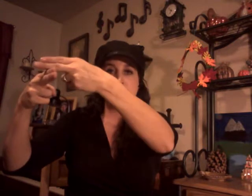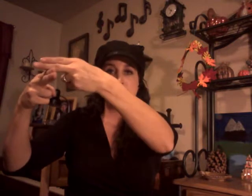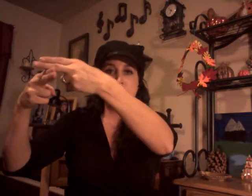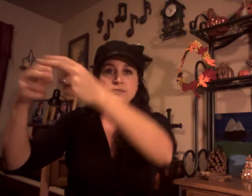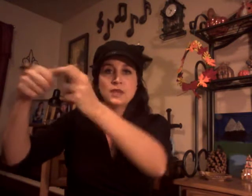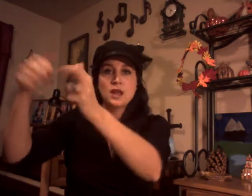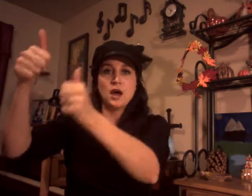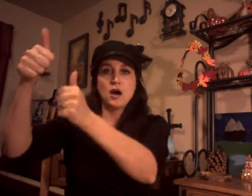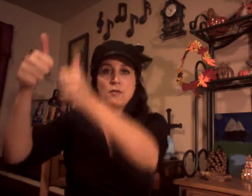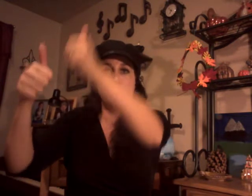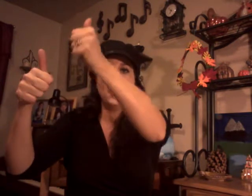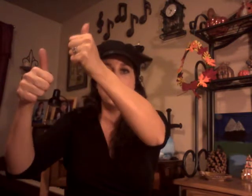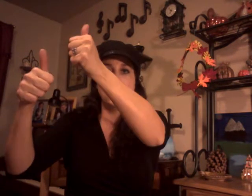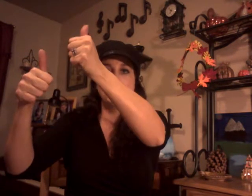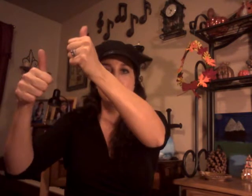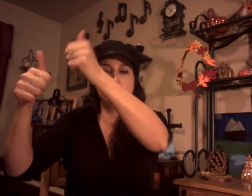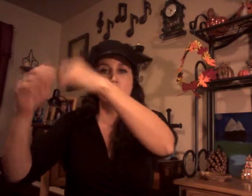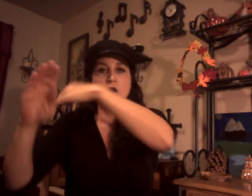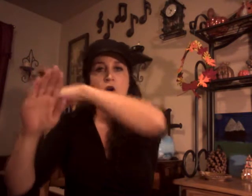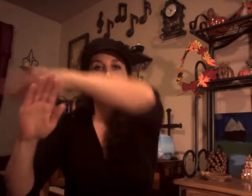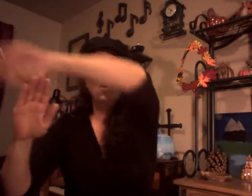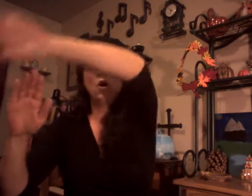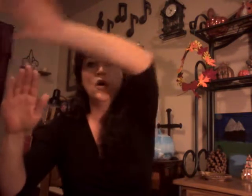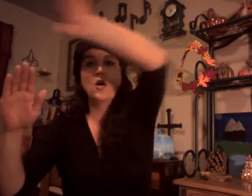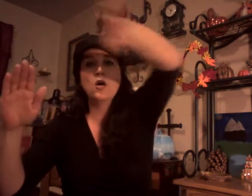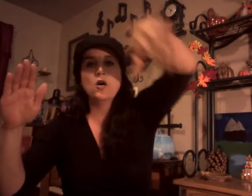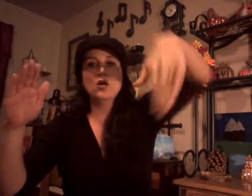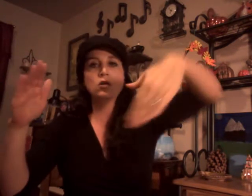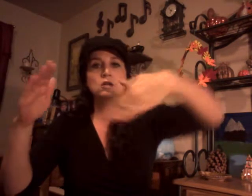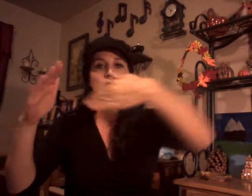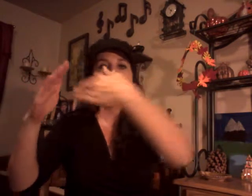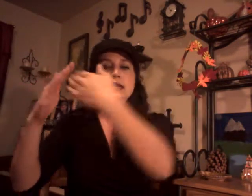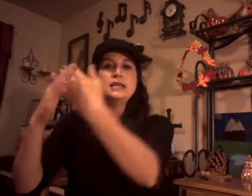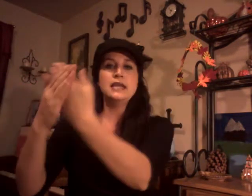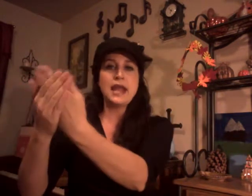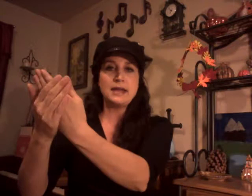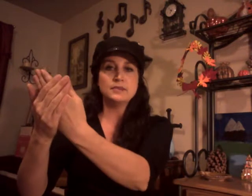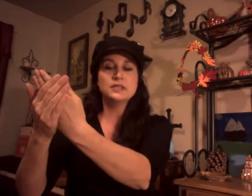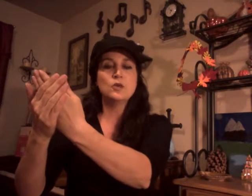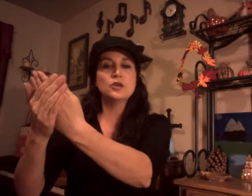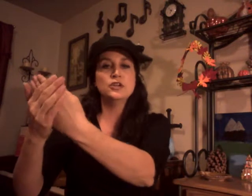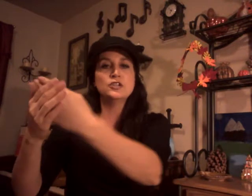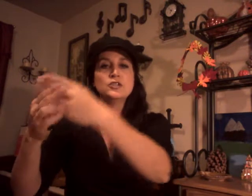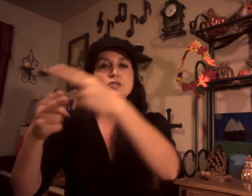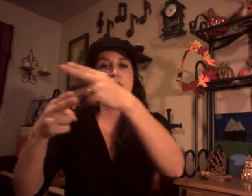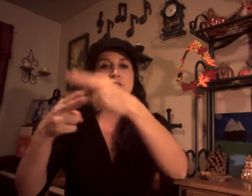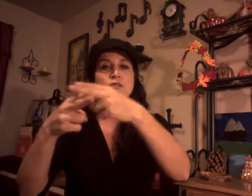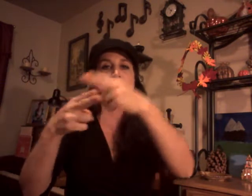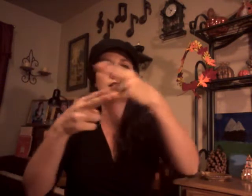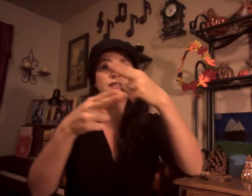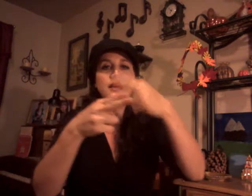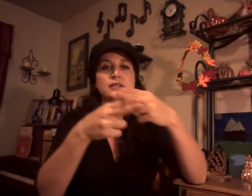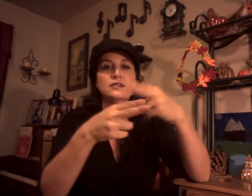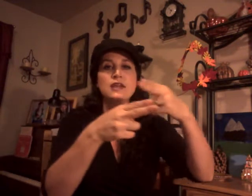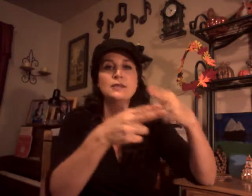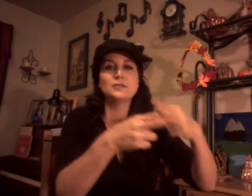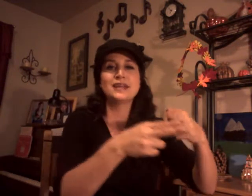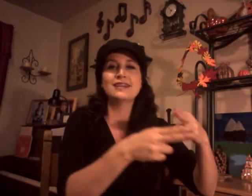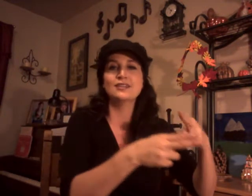name above all names. Now we're going to just do several signs of names, but get